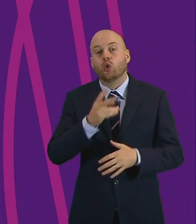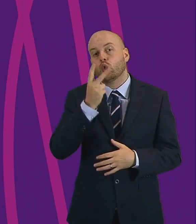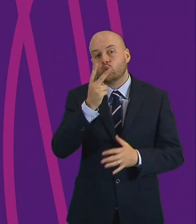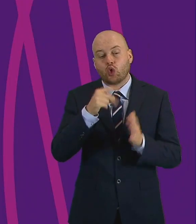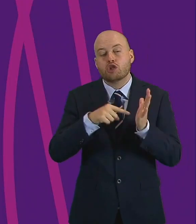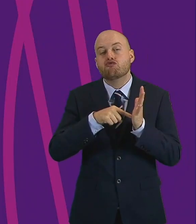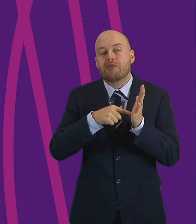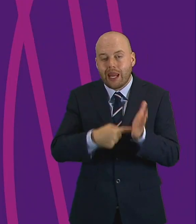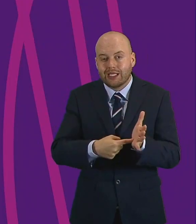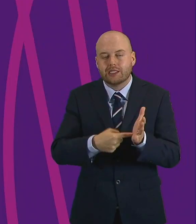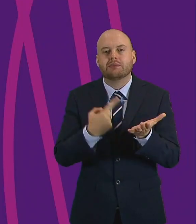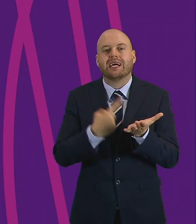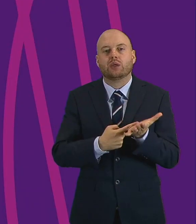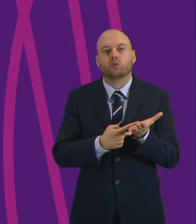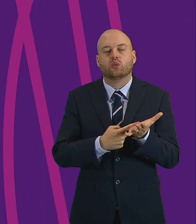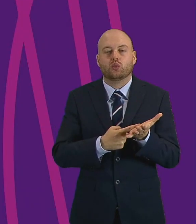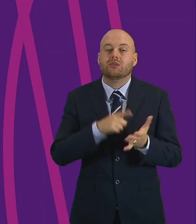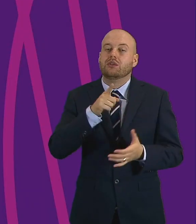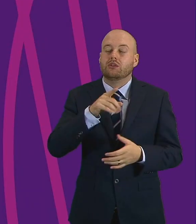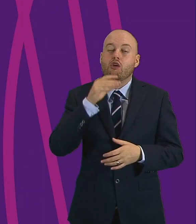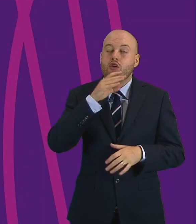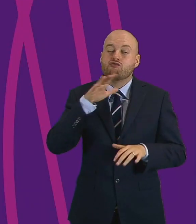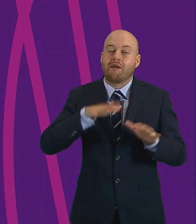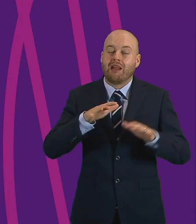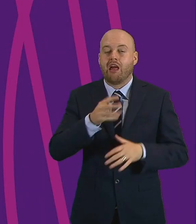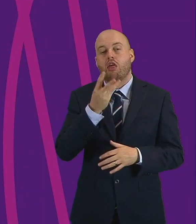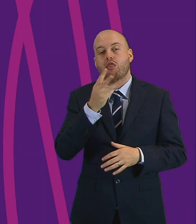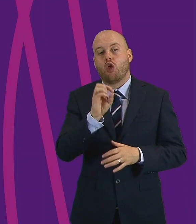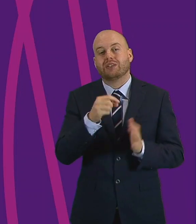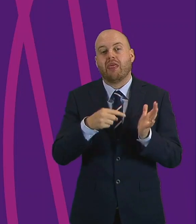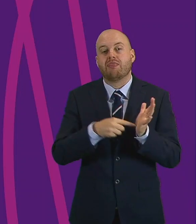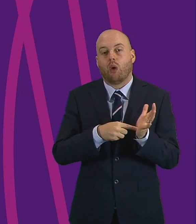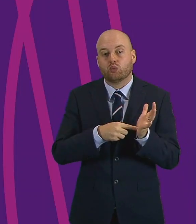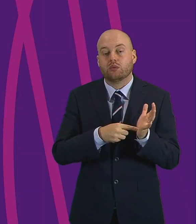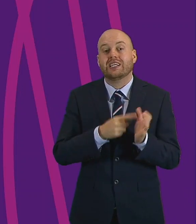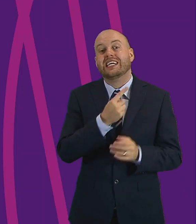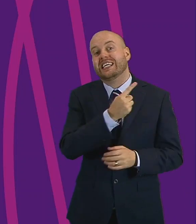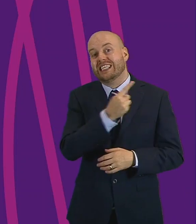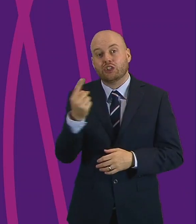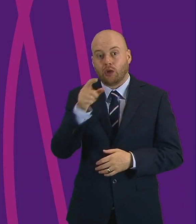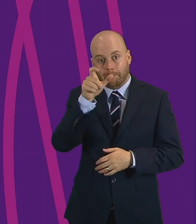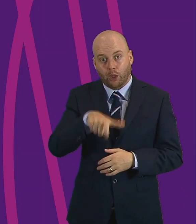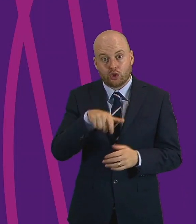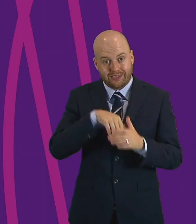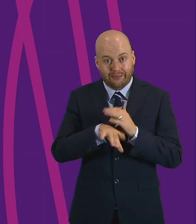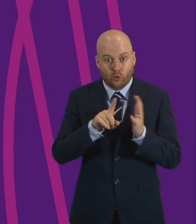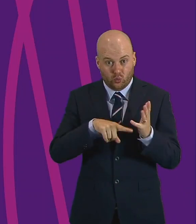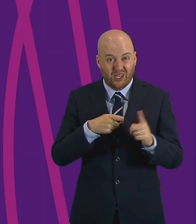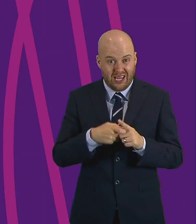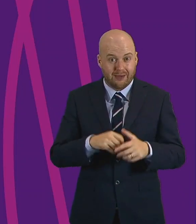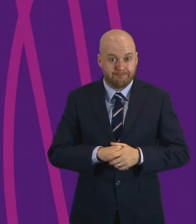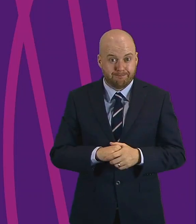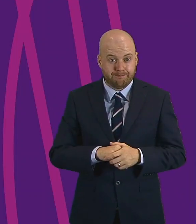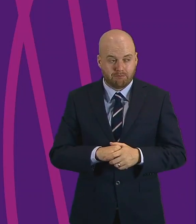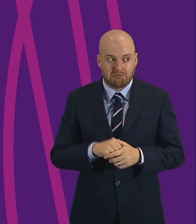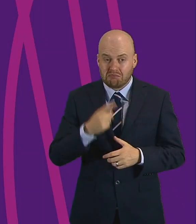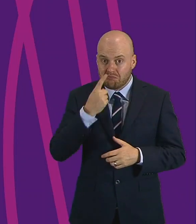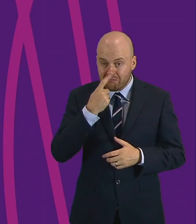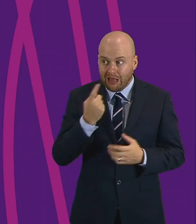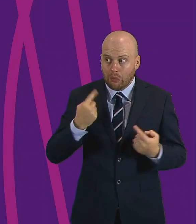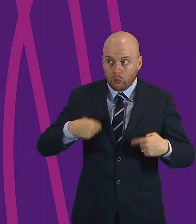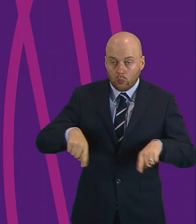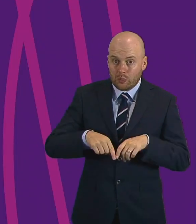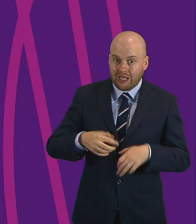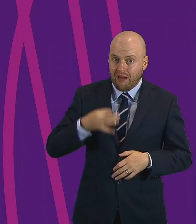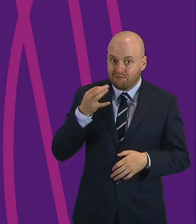£30,000 per head in the UK. Now, can the UK actually afford this? Can each of us actually afford that